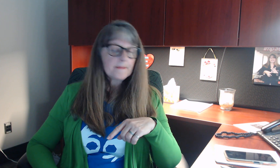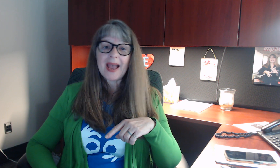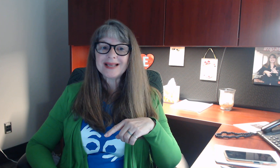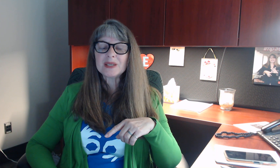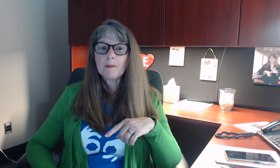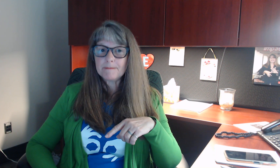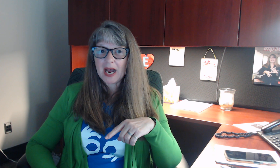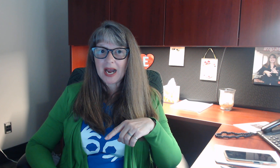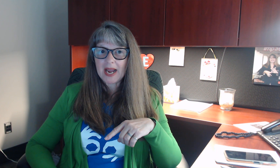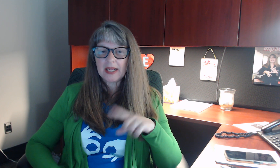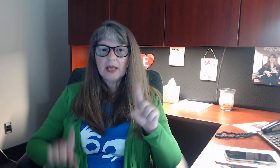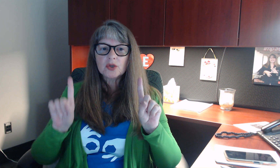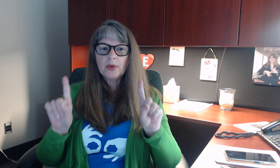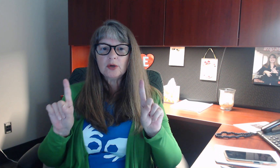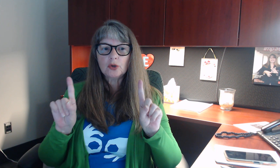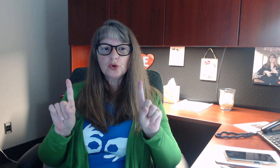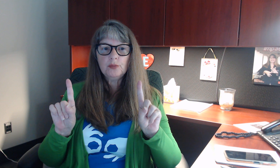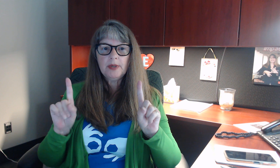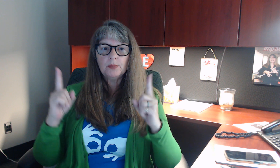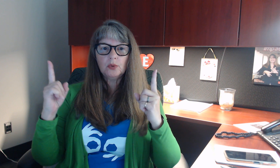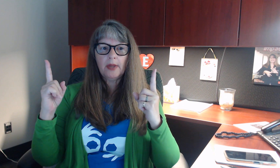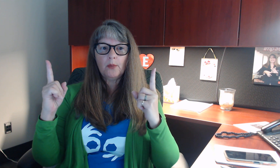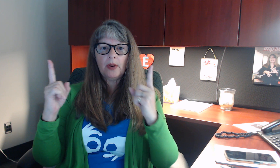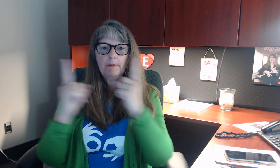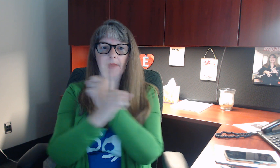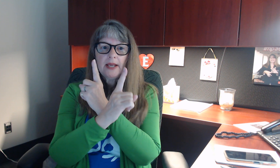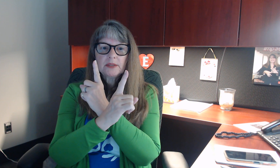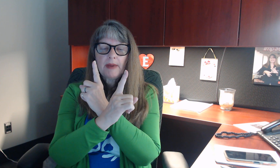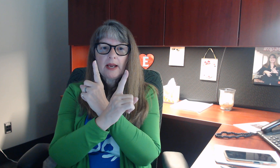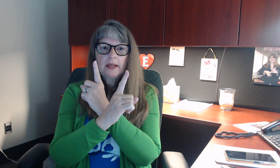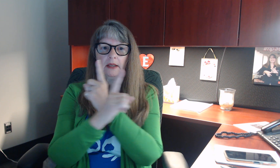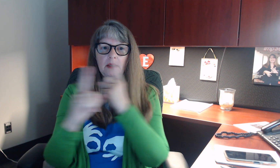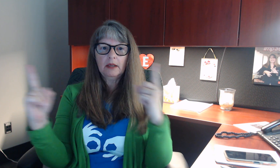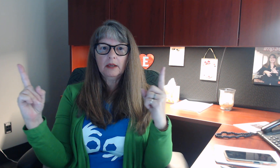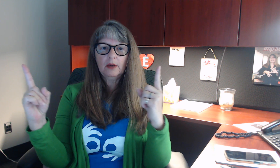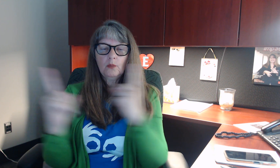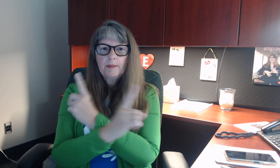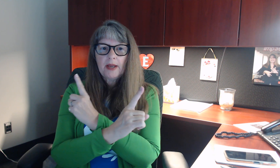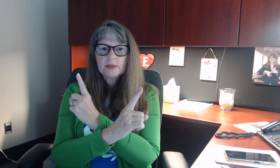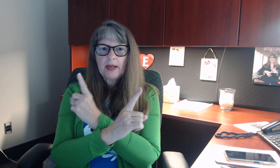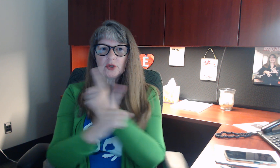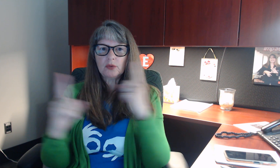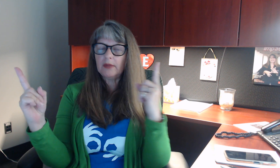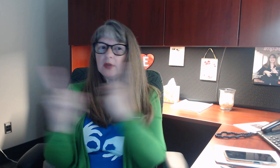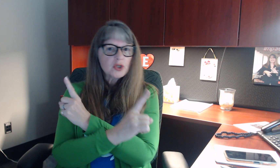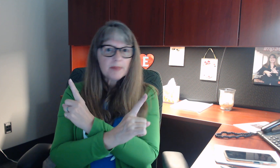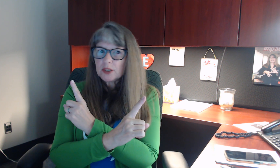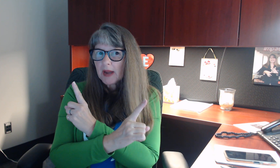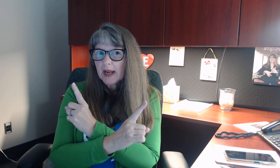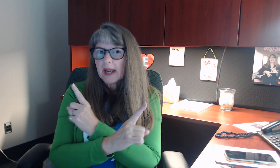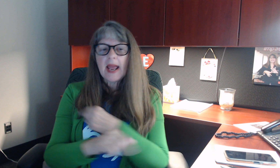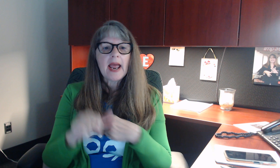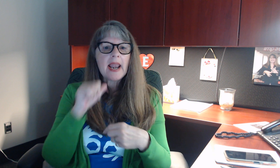Pass by. So here's our two people, and we pass by. We passed by each other, and then I just passed by, and I didn't